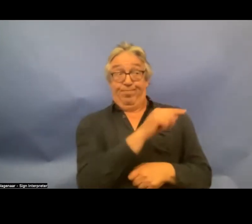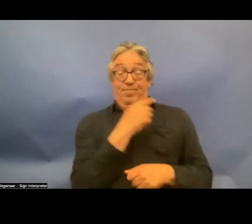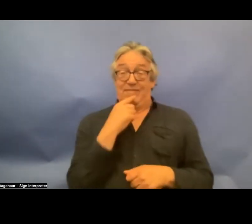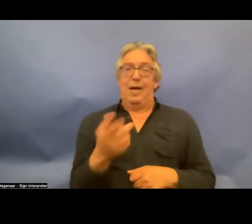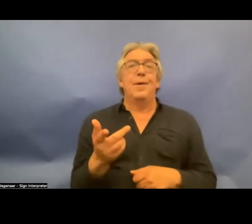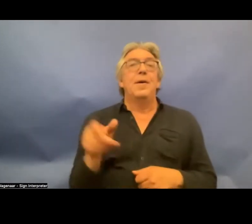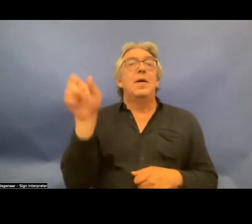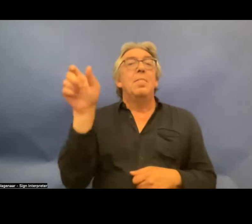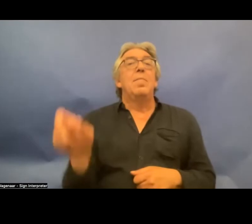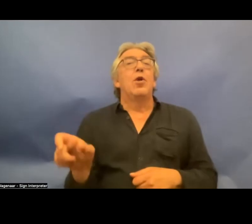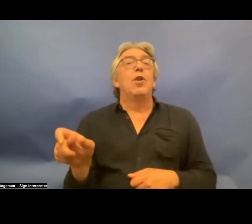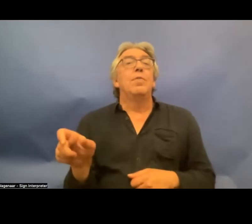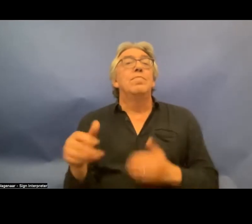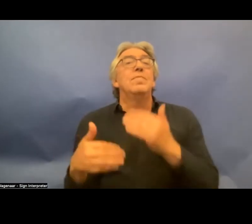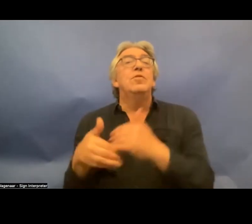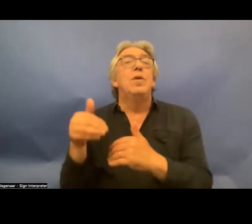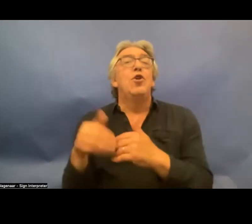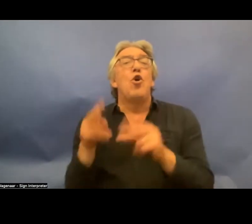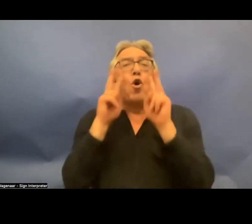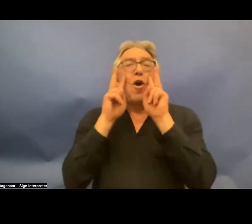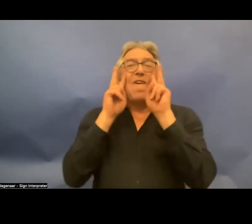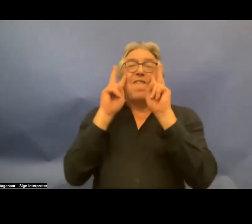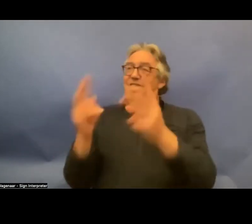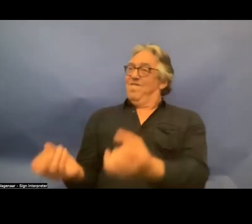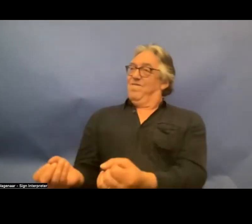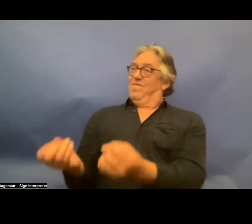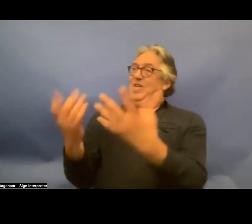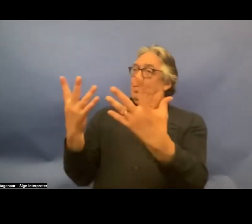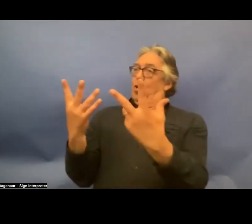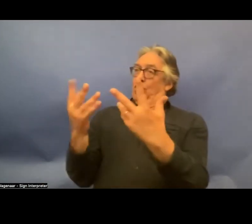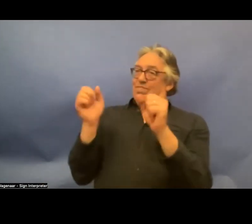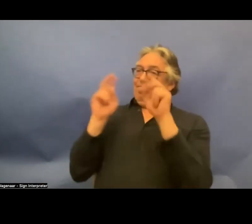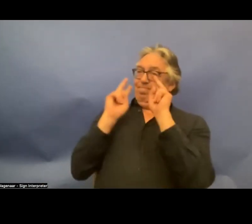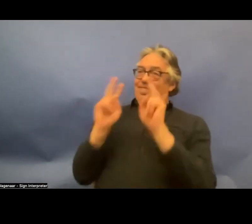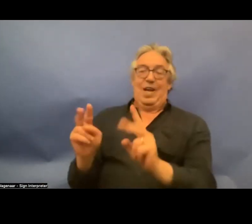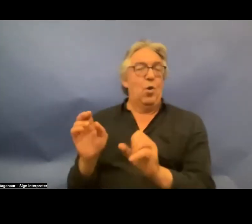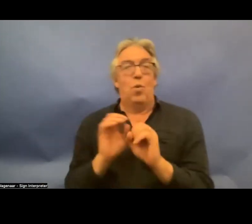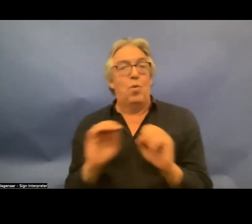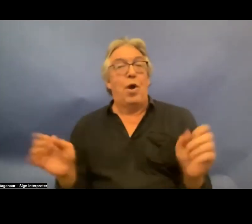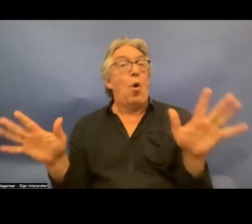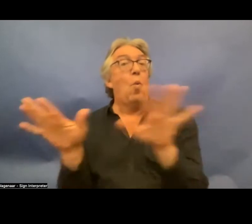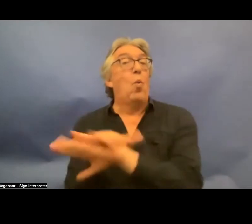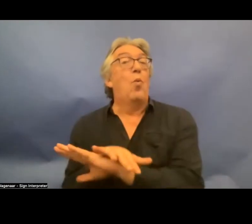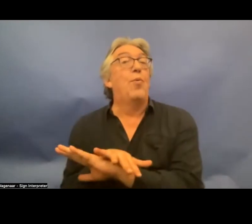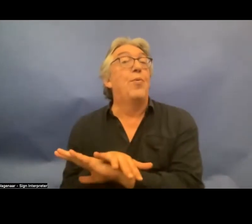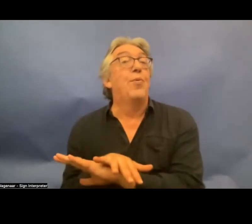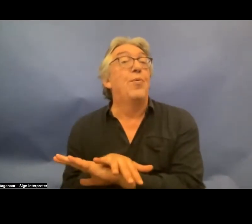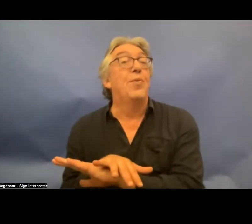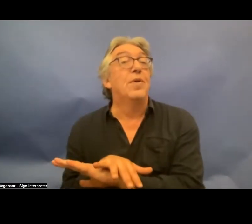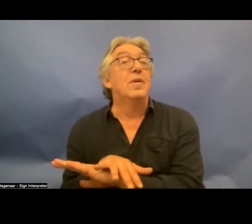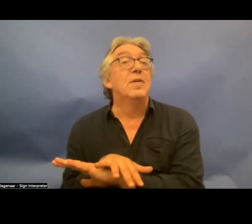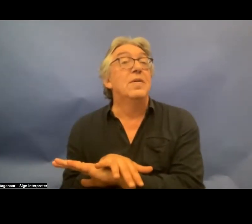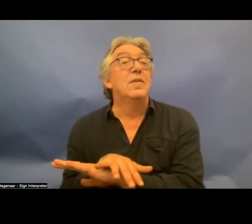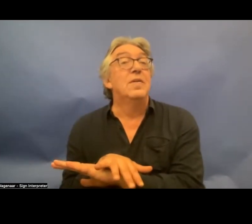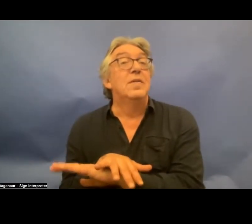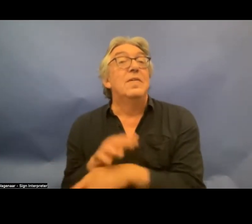visible are not in public, and so you don't have these groups